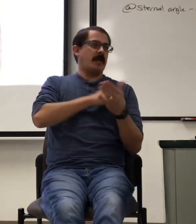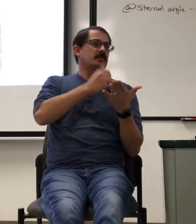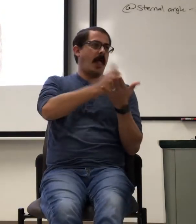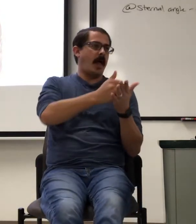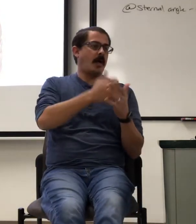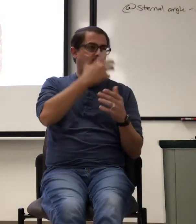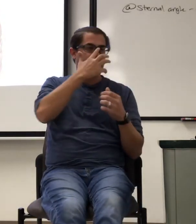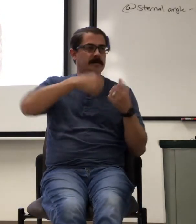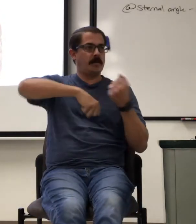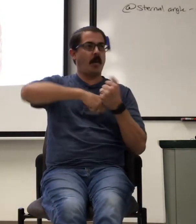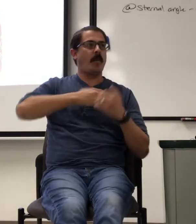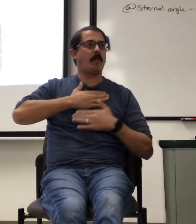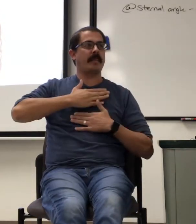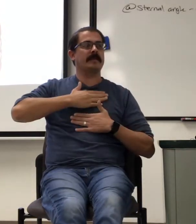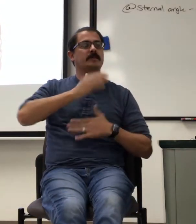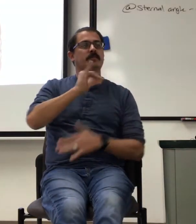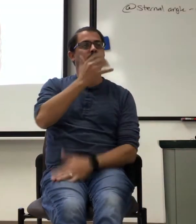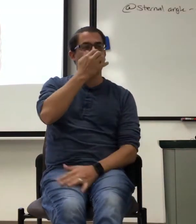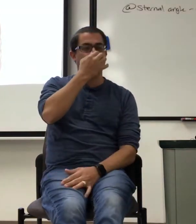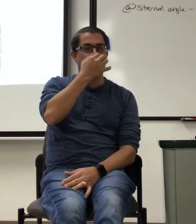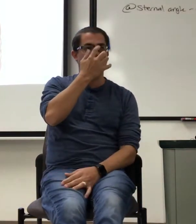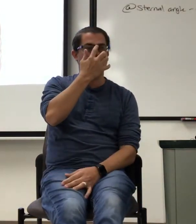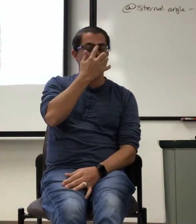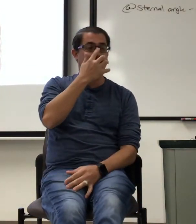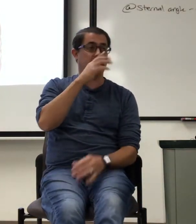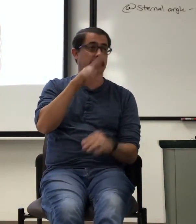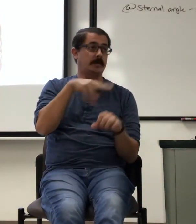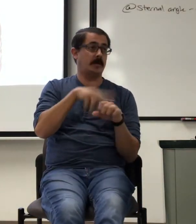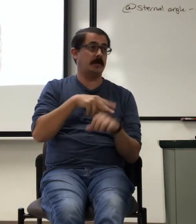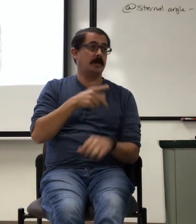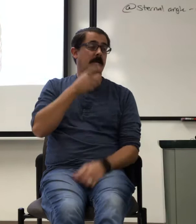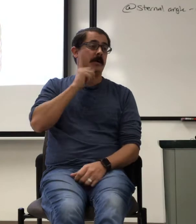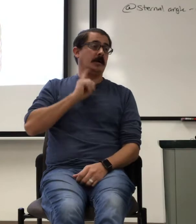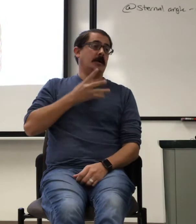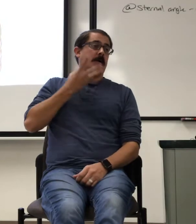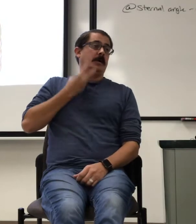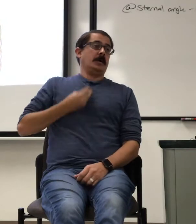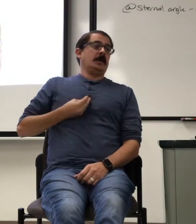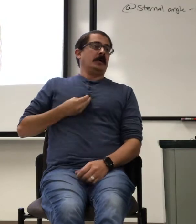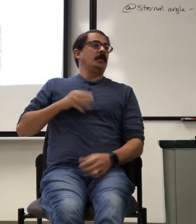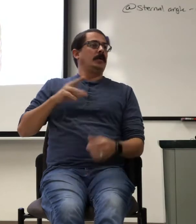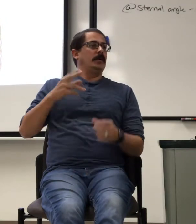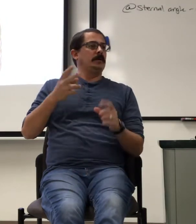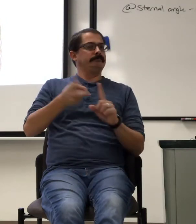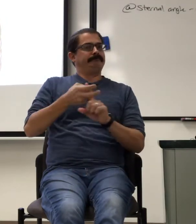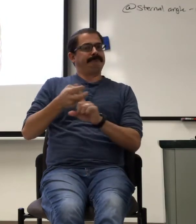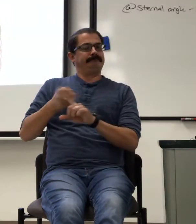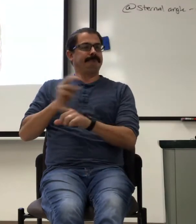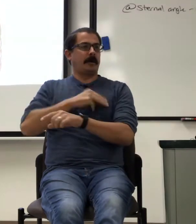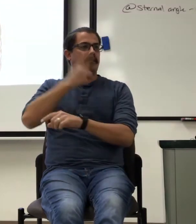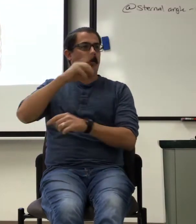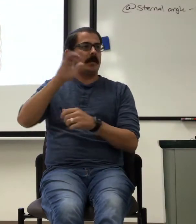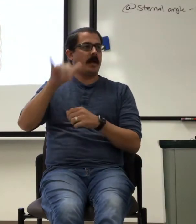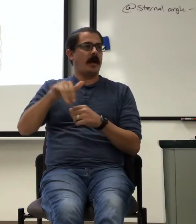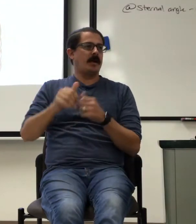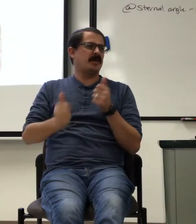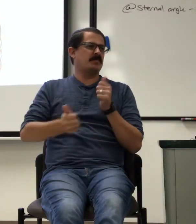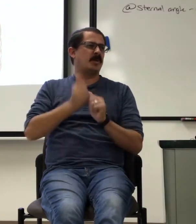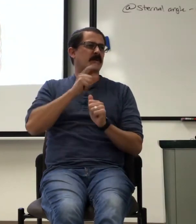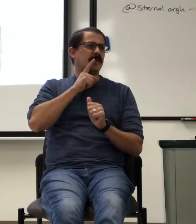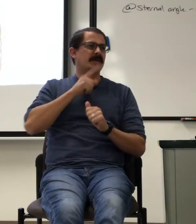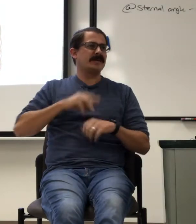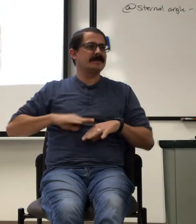breathe. Now normally when you take a breath in, you do recruit muscles for that. Most notably